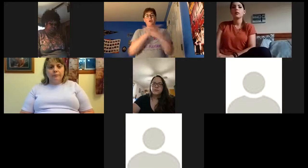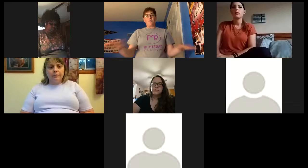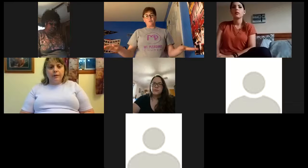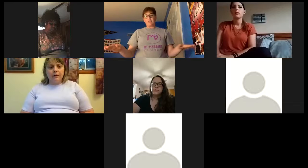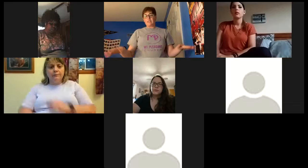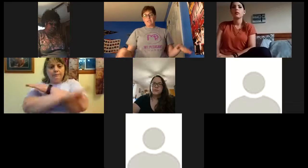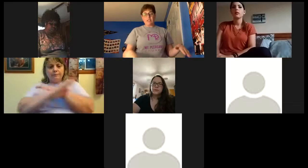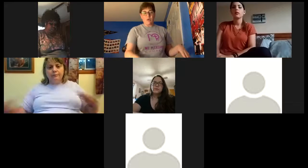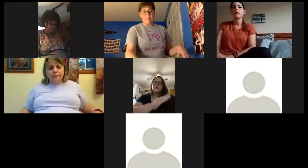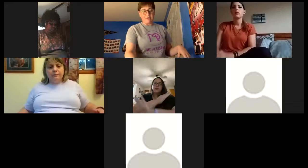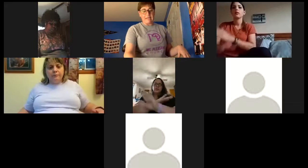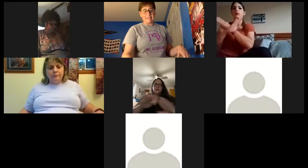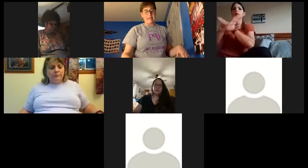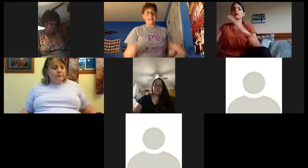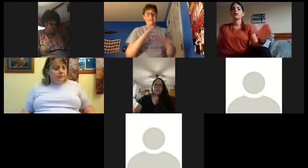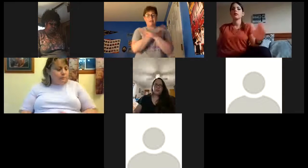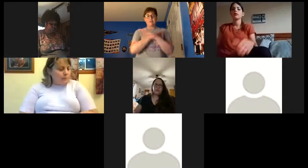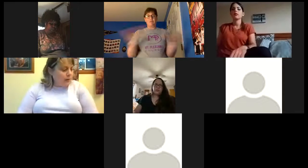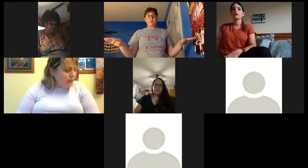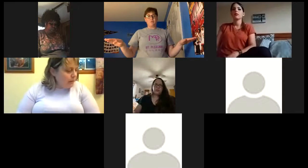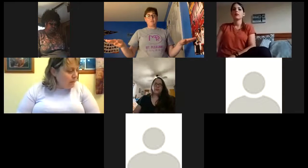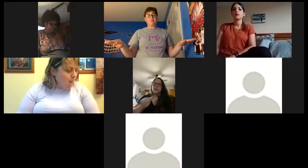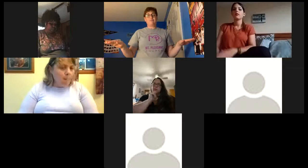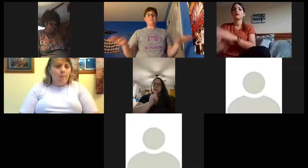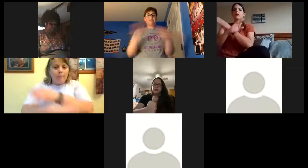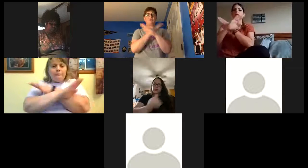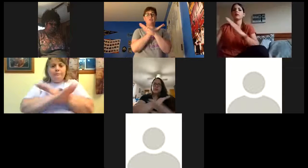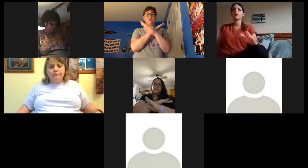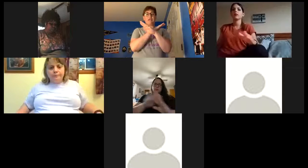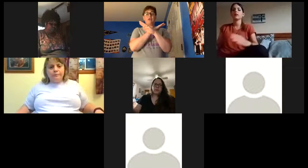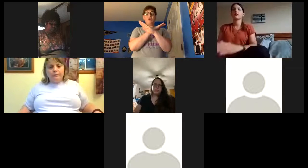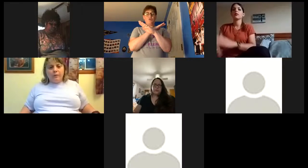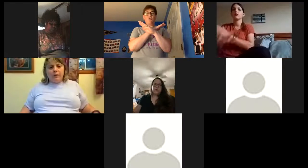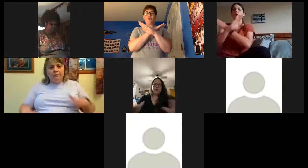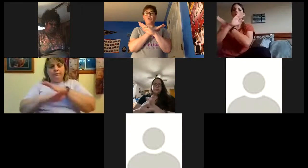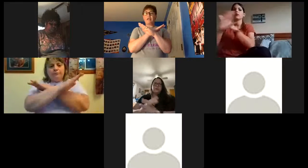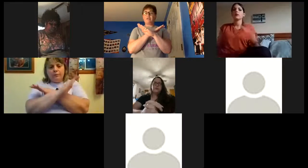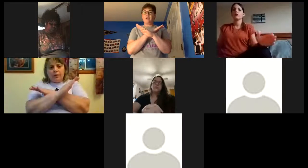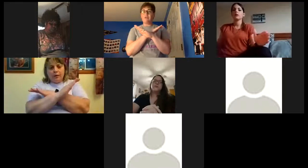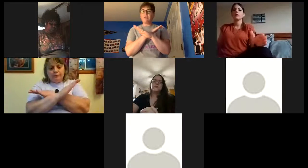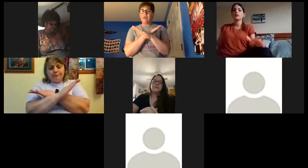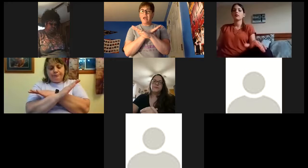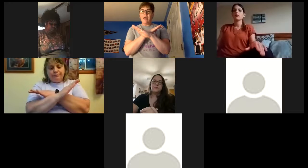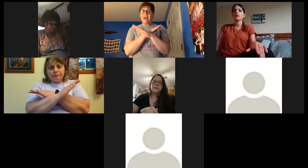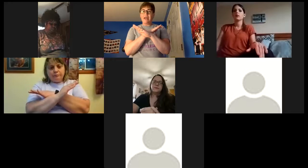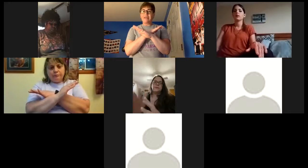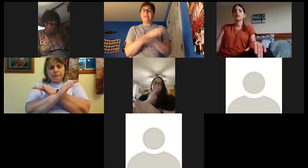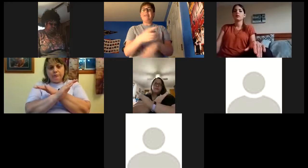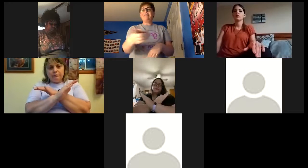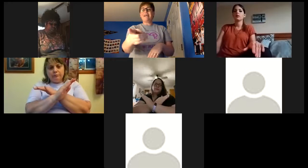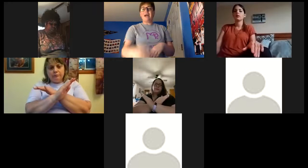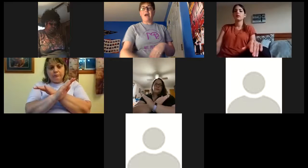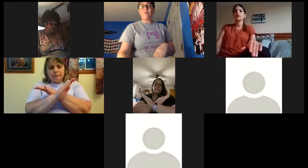use don't. And so that's why I put that sign in there, don't. So you cross your hands over